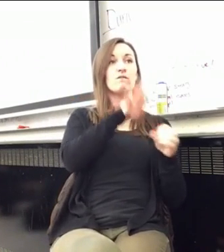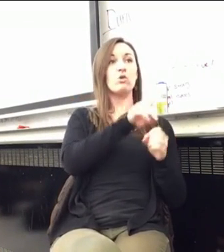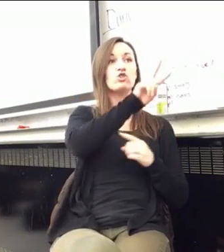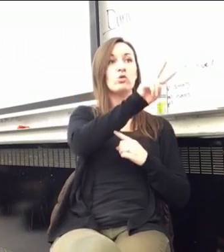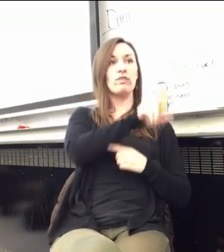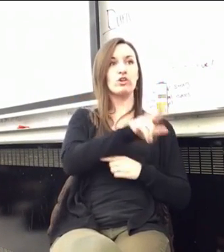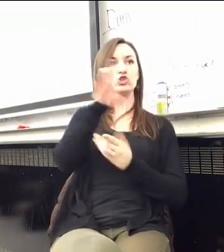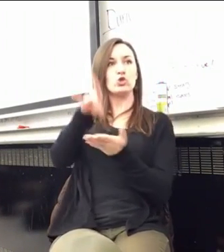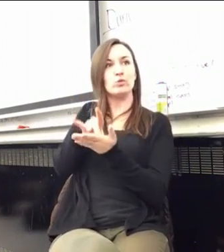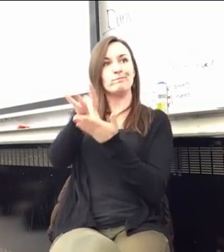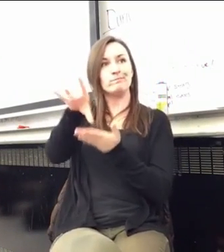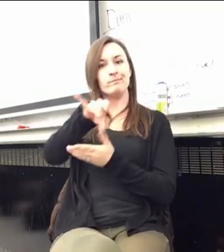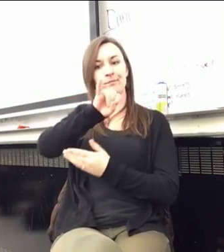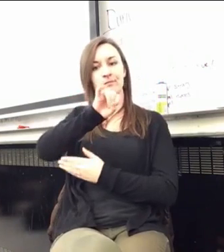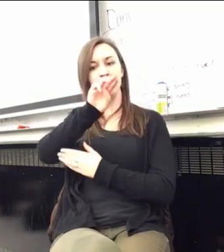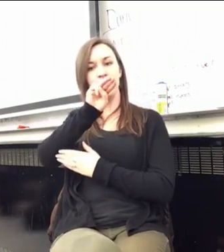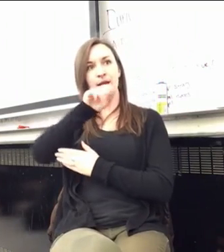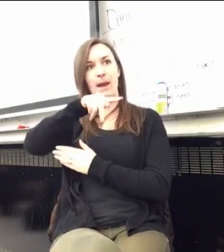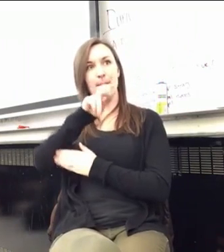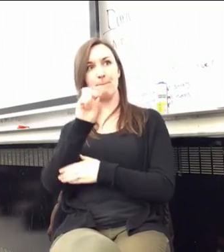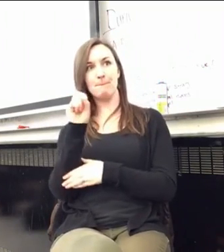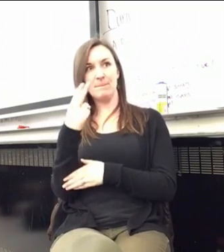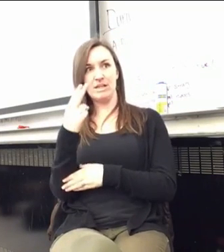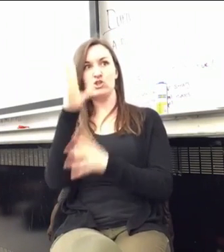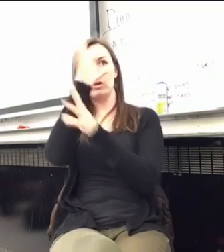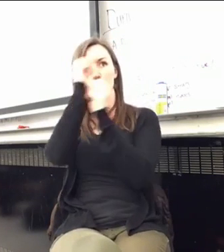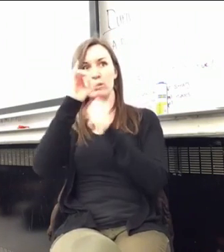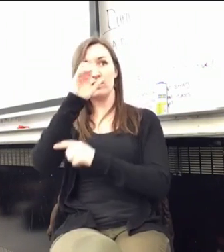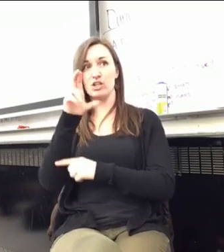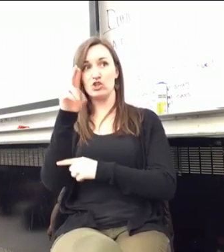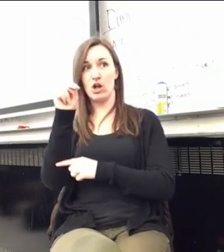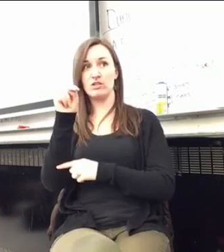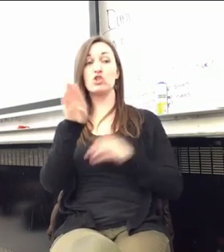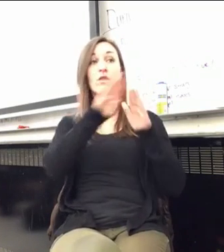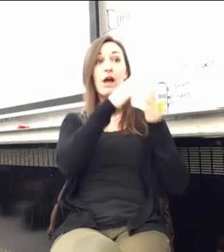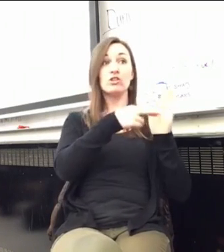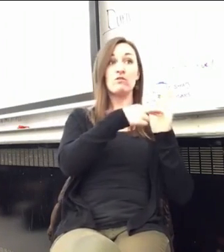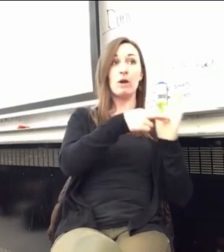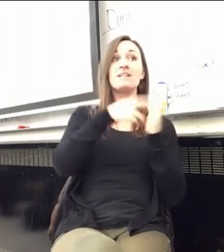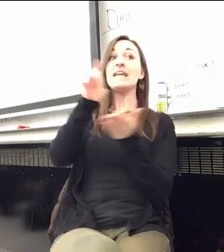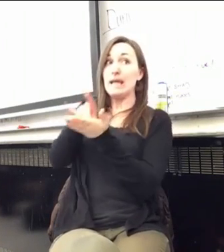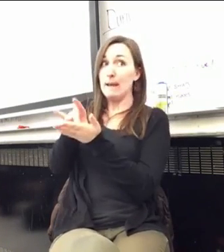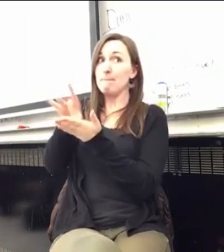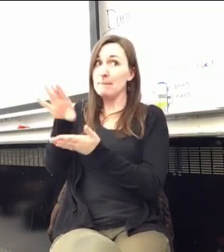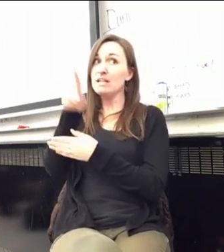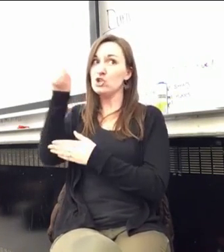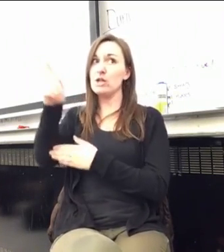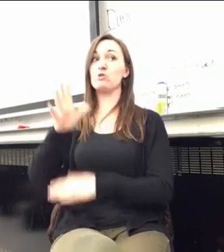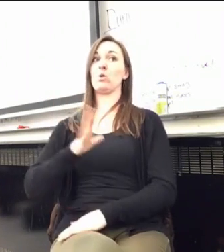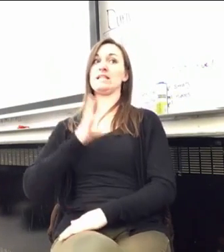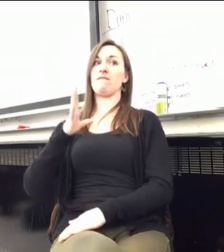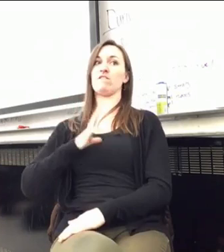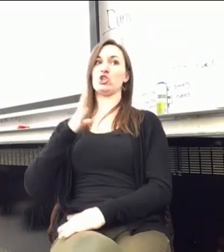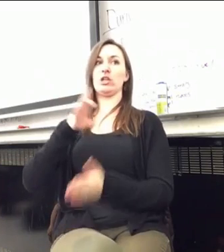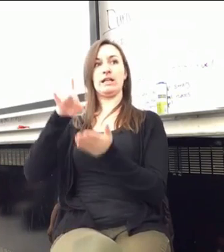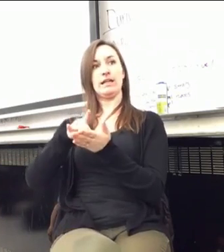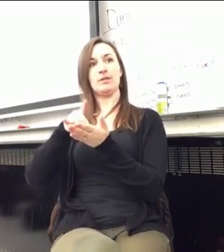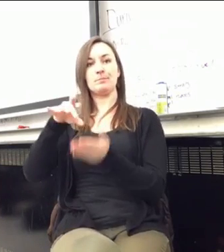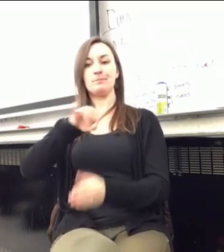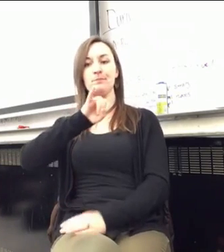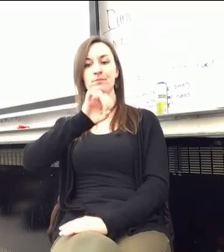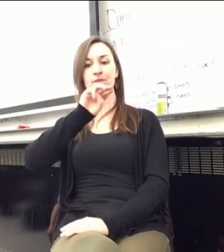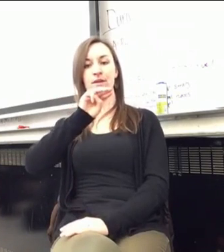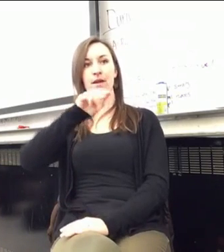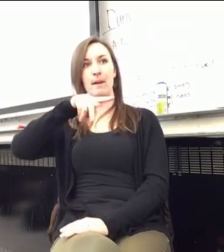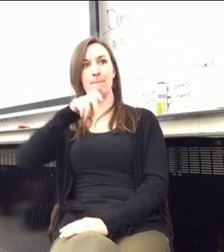person. So Andrew Johnson gets impeached in the House of Representatives. This is why officially he was impeached. If you have the votes